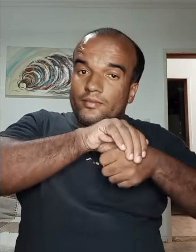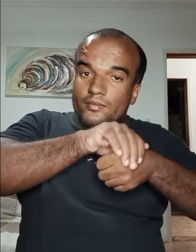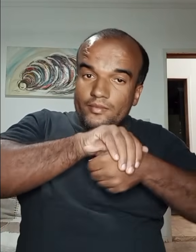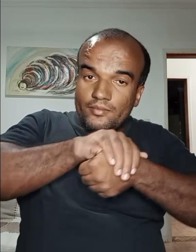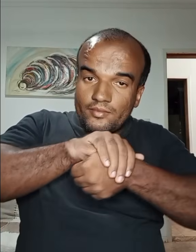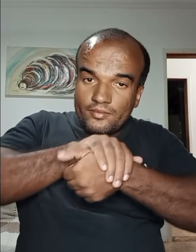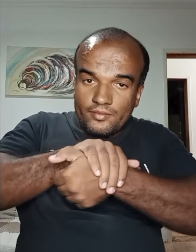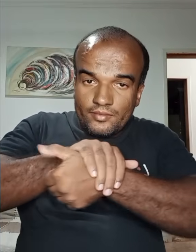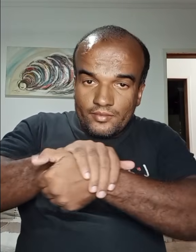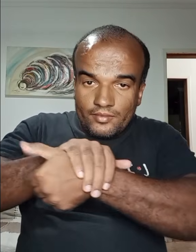Set me free.